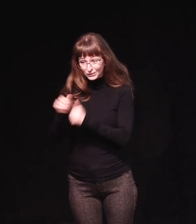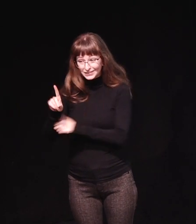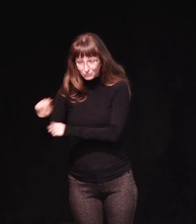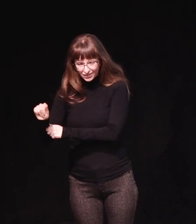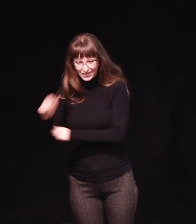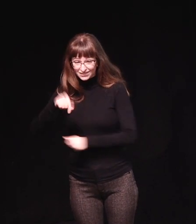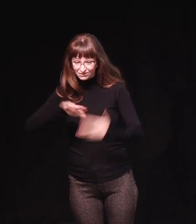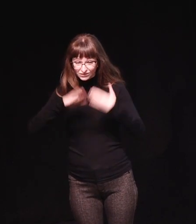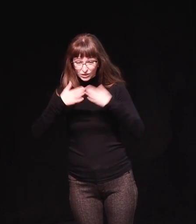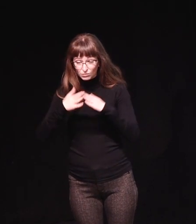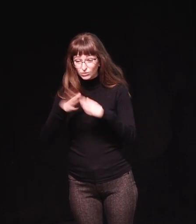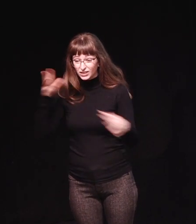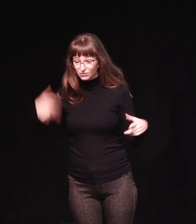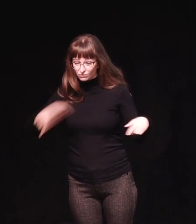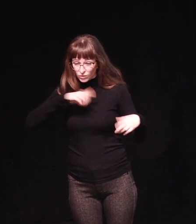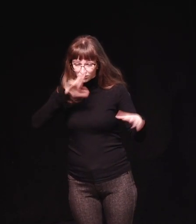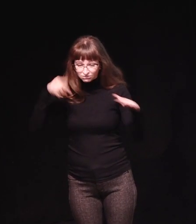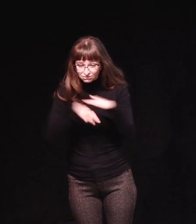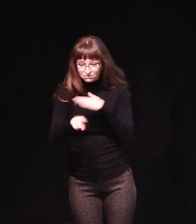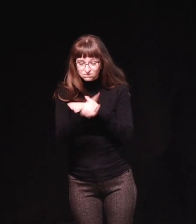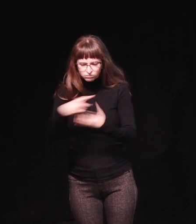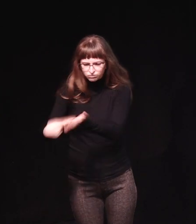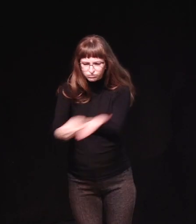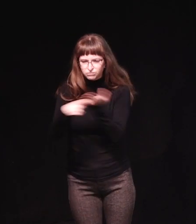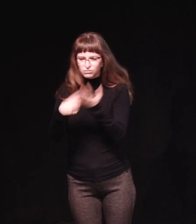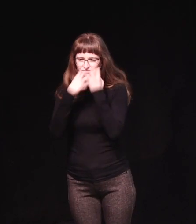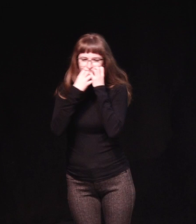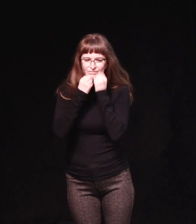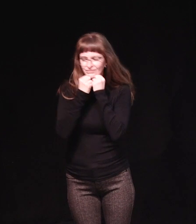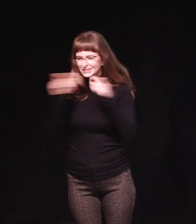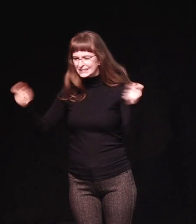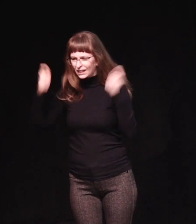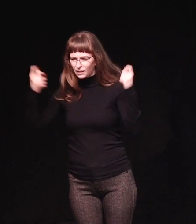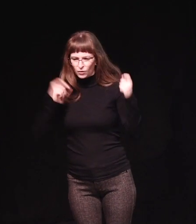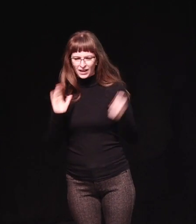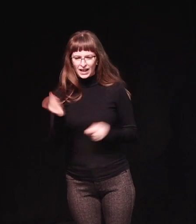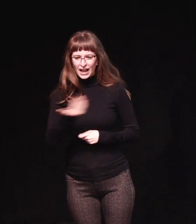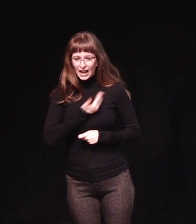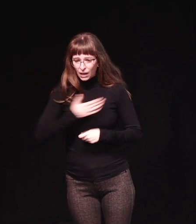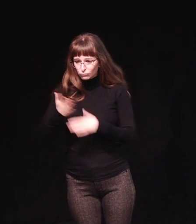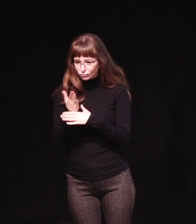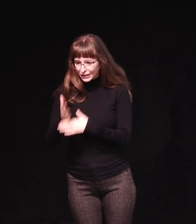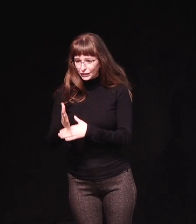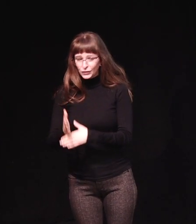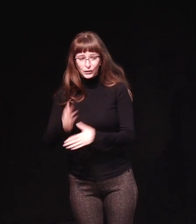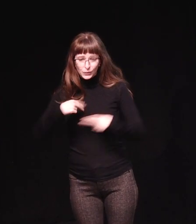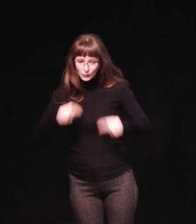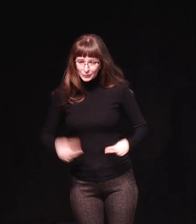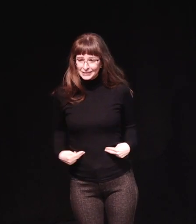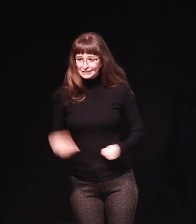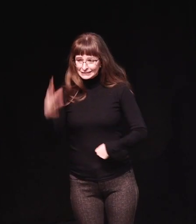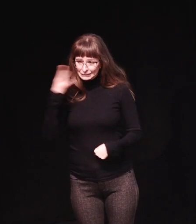to explore, discuss, embrace, and celebrate the diversity of our shared human